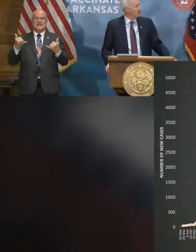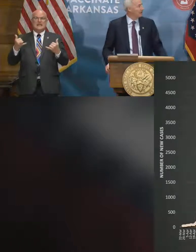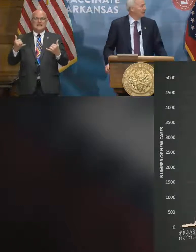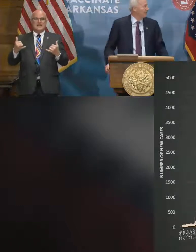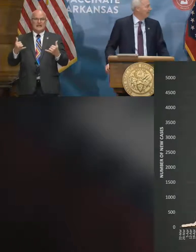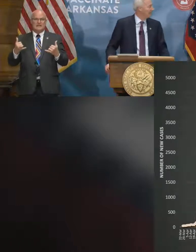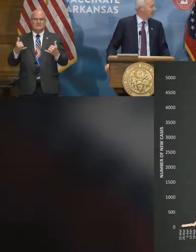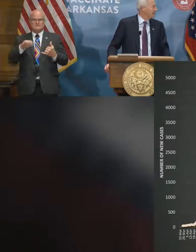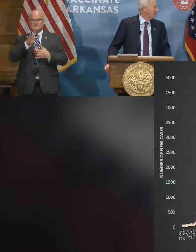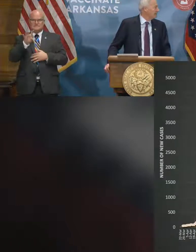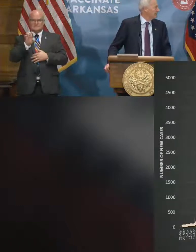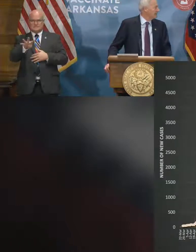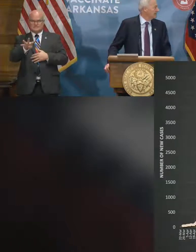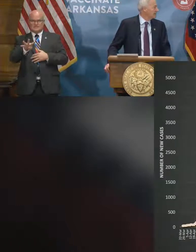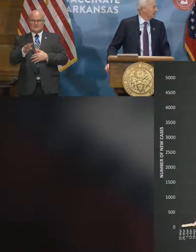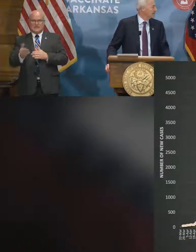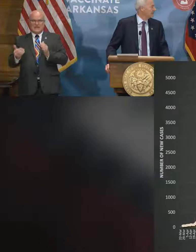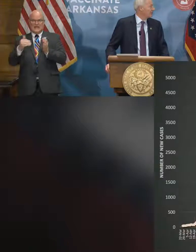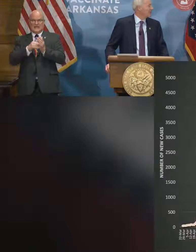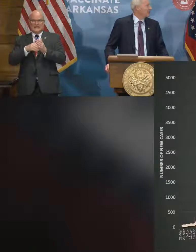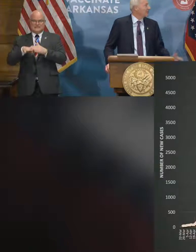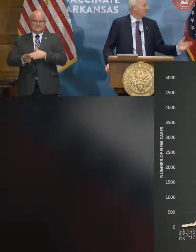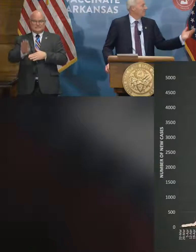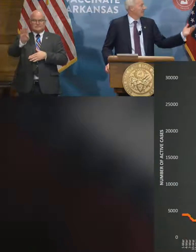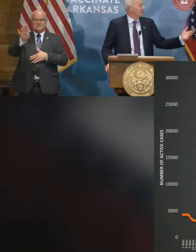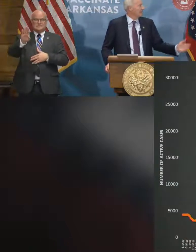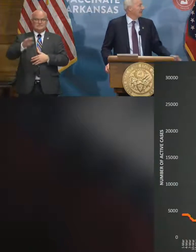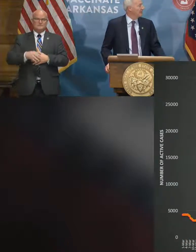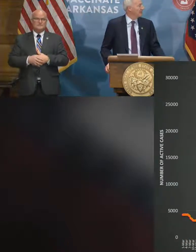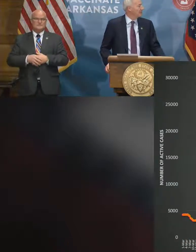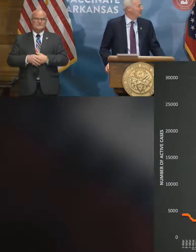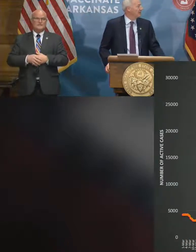question is, are we going to have that additional